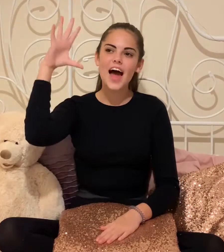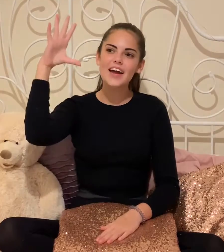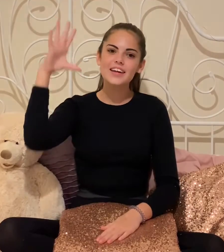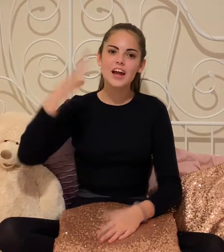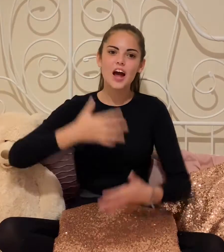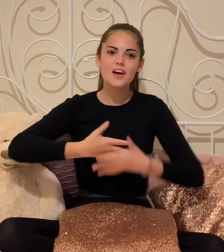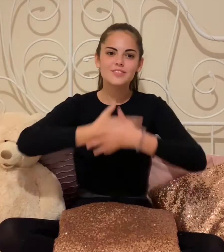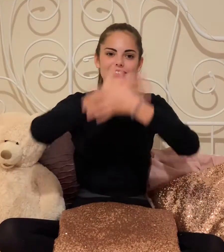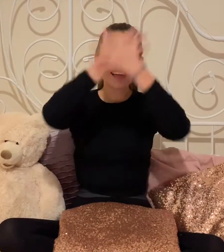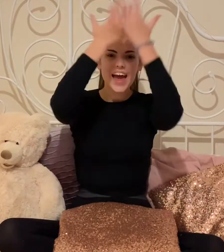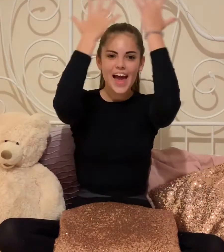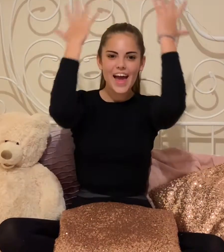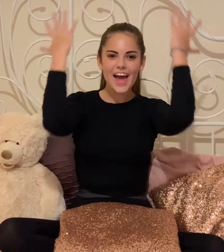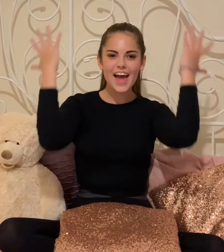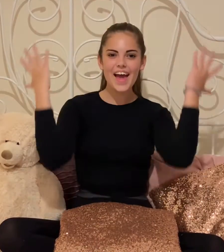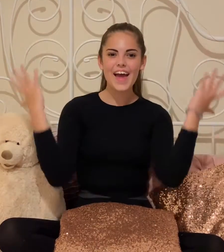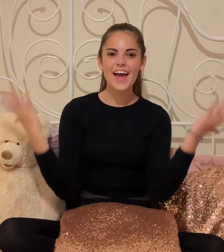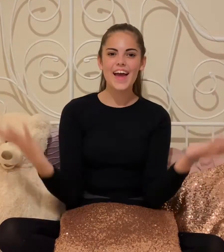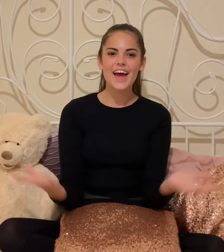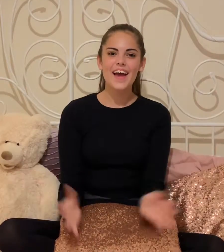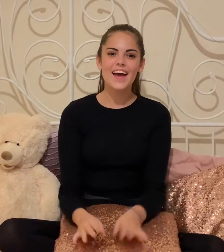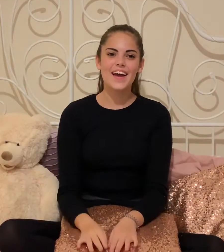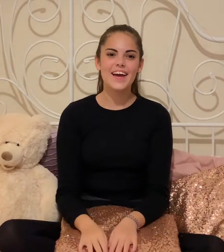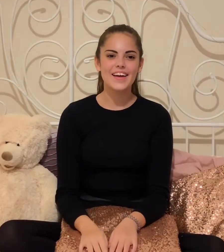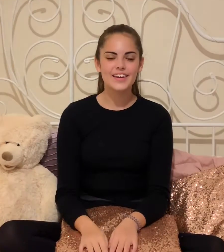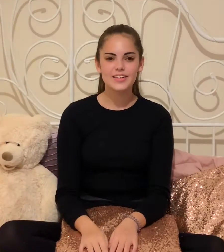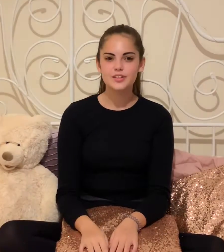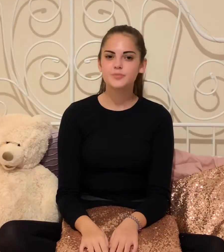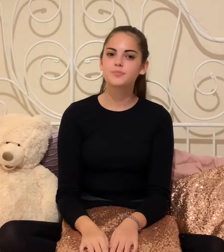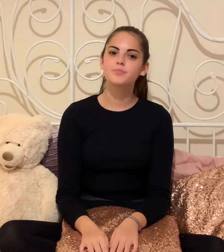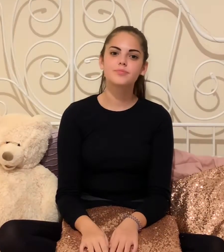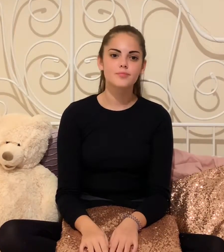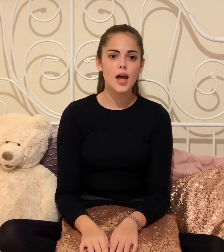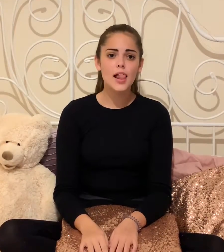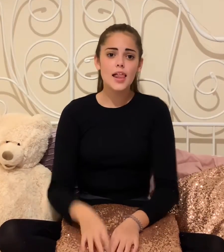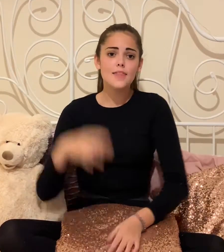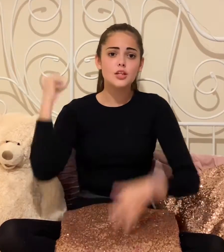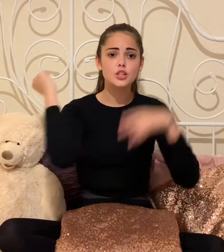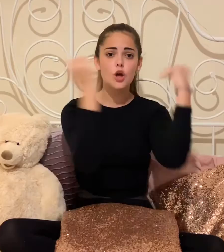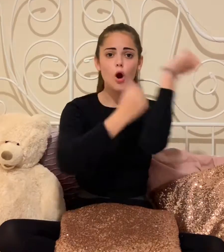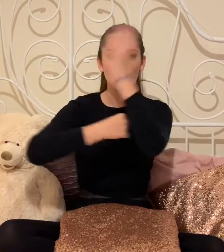Song.